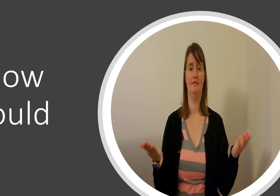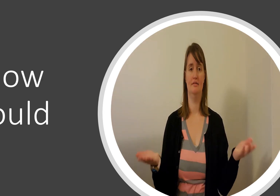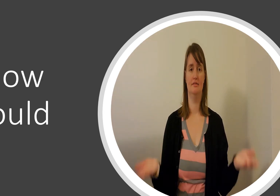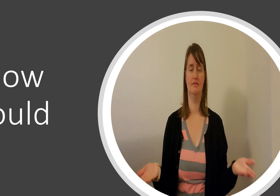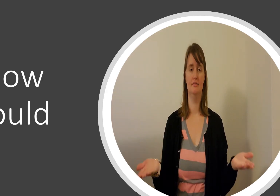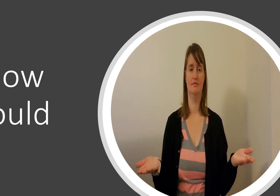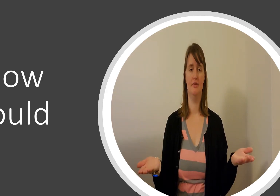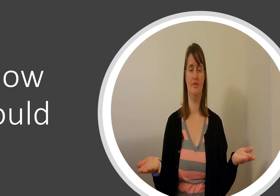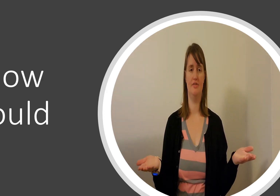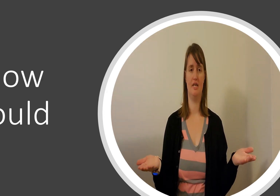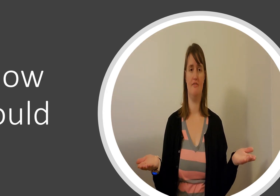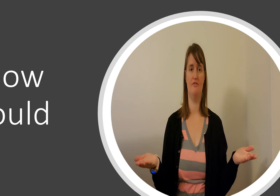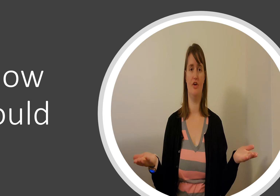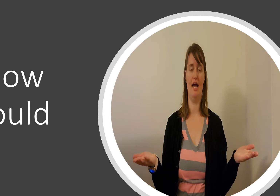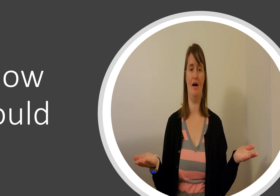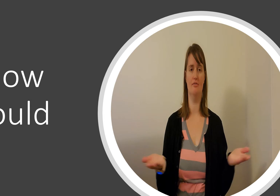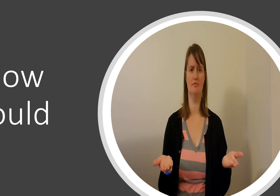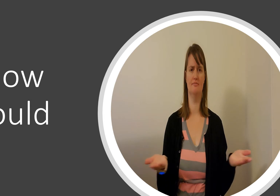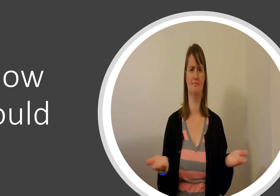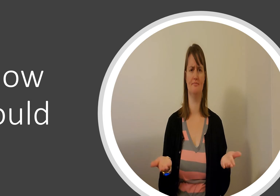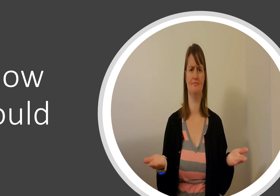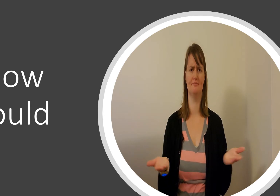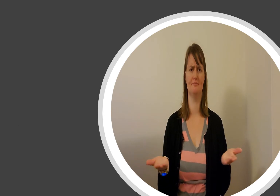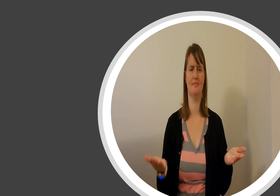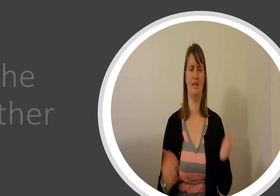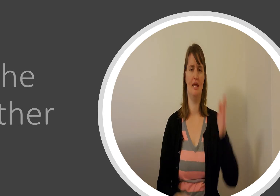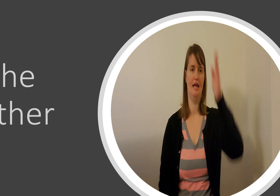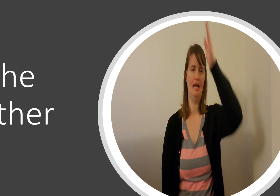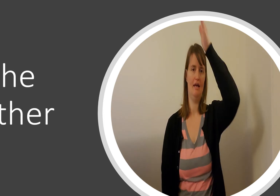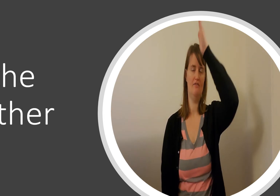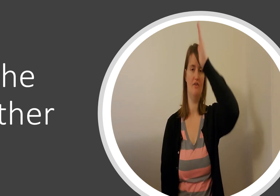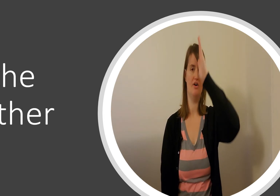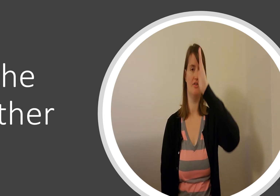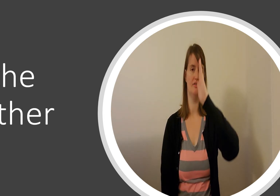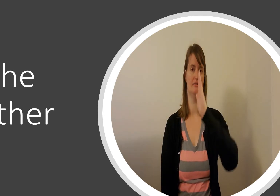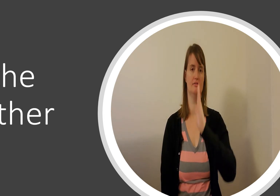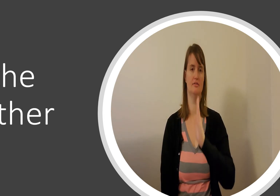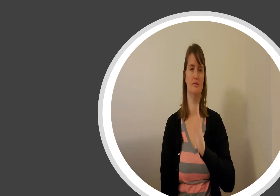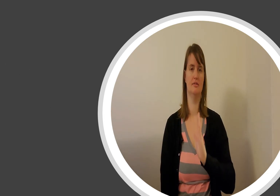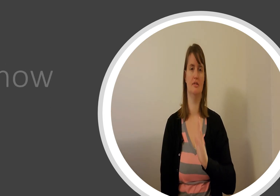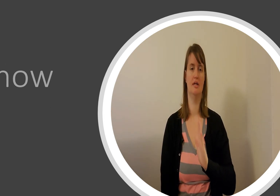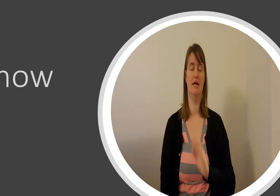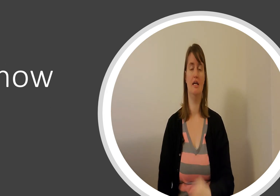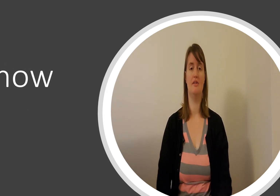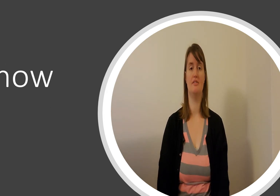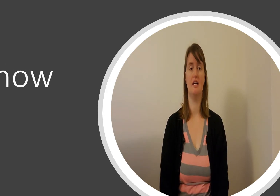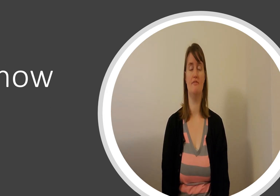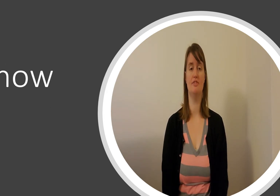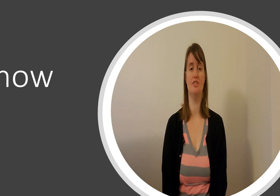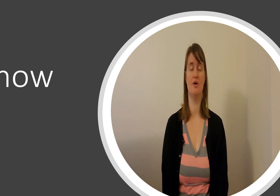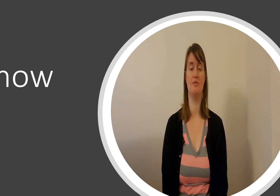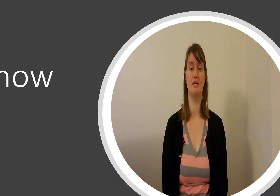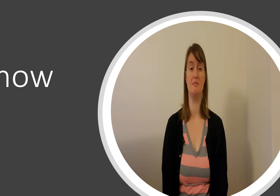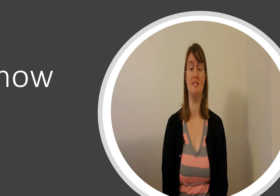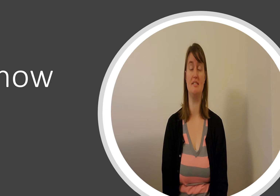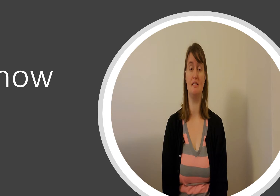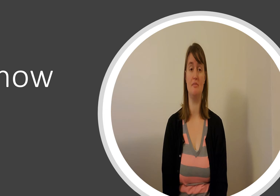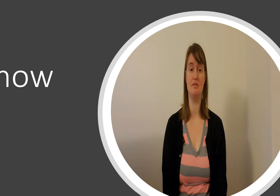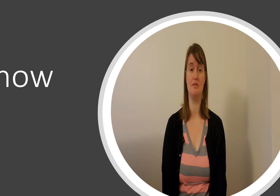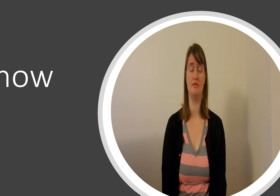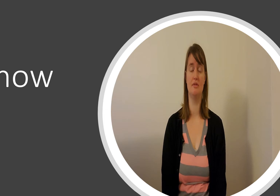Again, we do the sign for how and father. Now the sign for show is